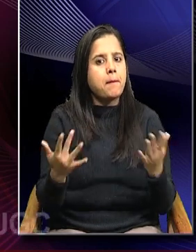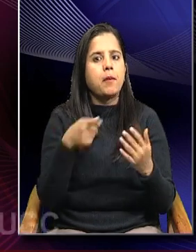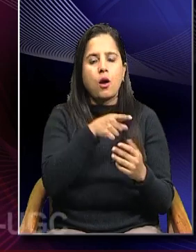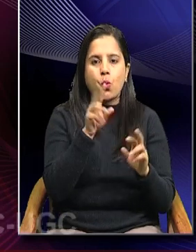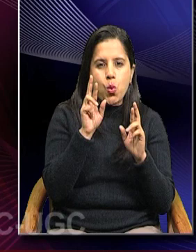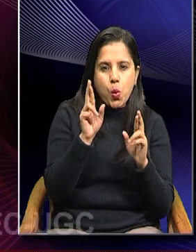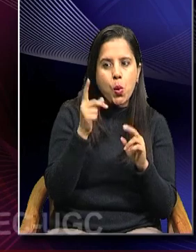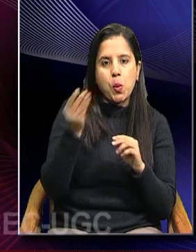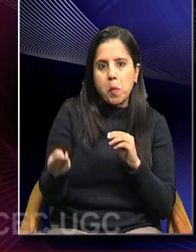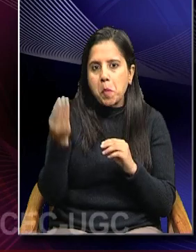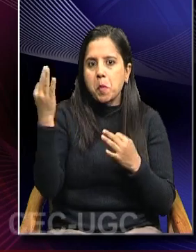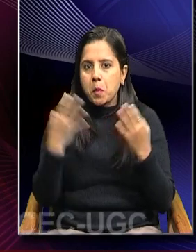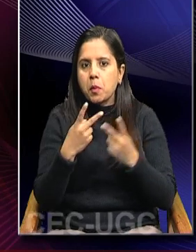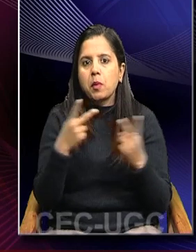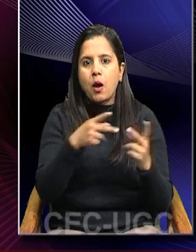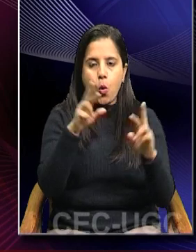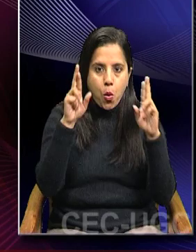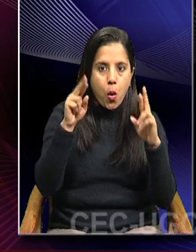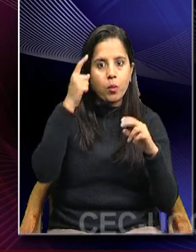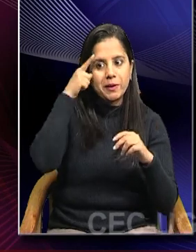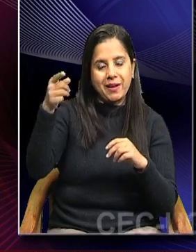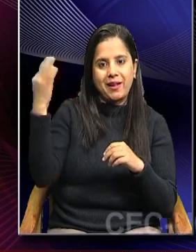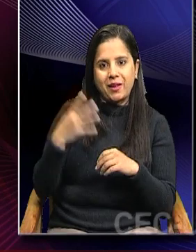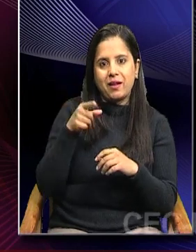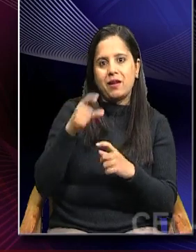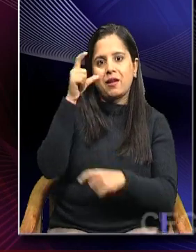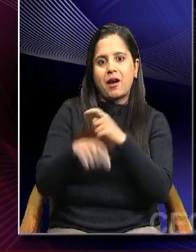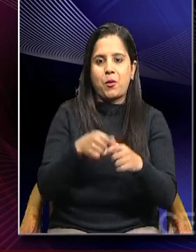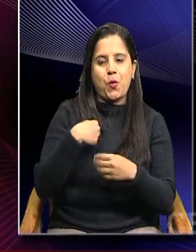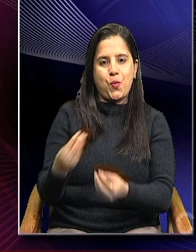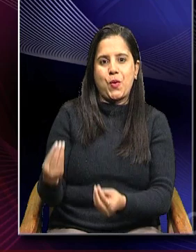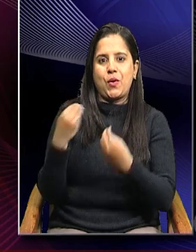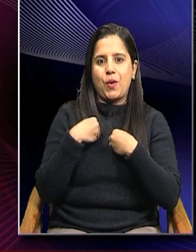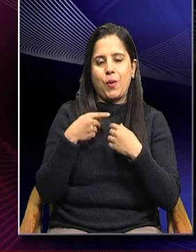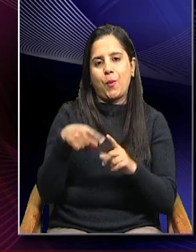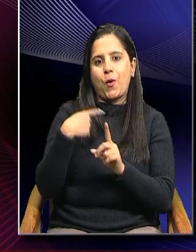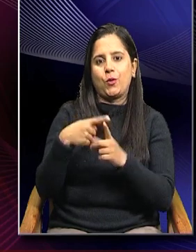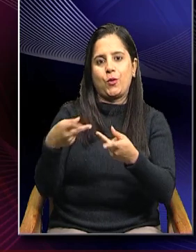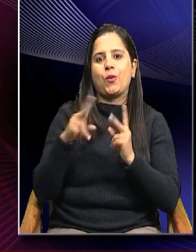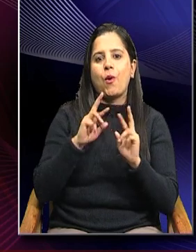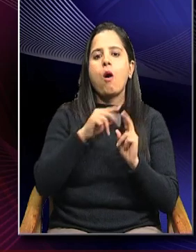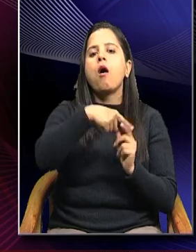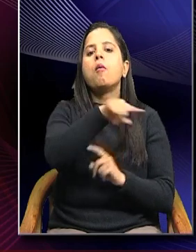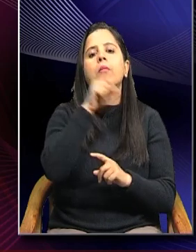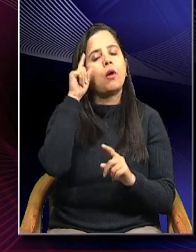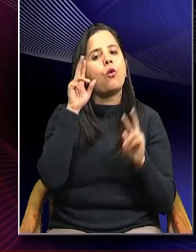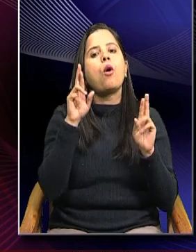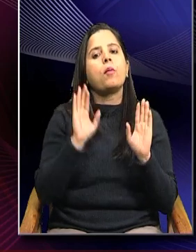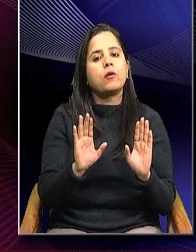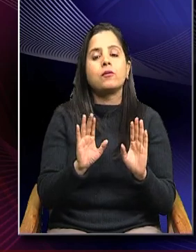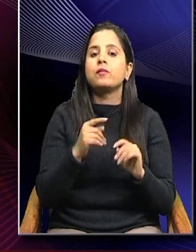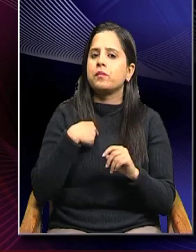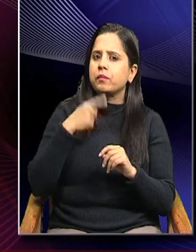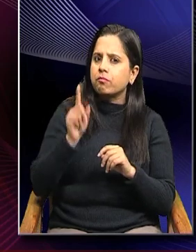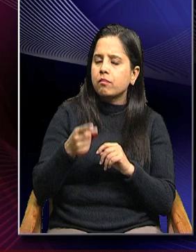hope or with the huge amount of expectation that my marketer is going to give me a positive response. So, we have to understand